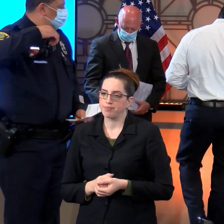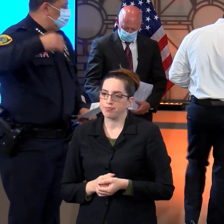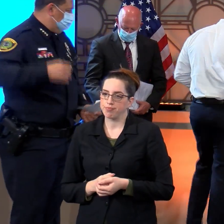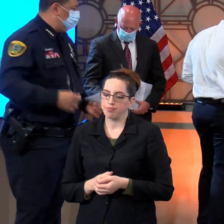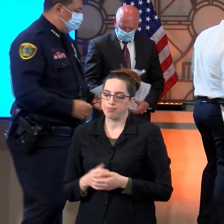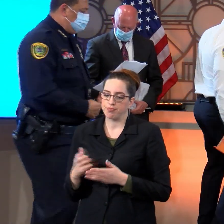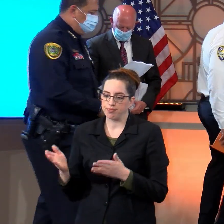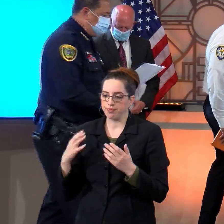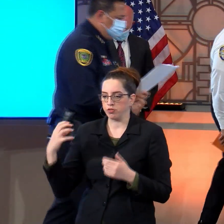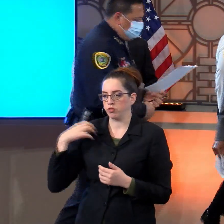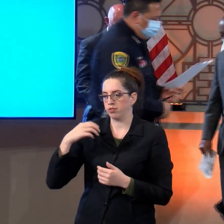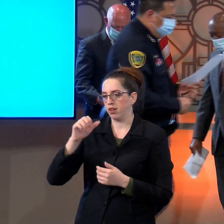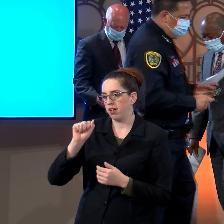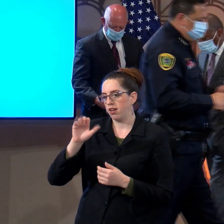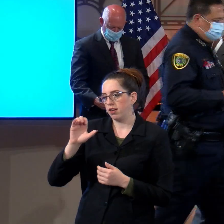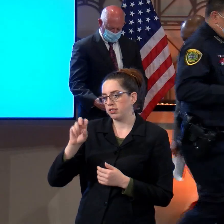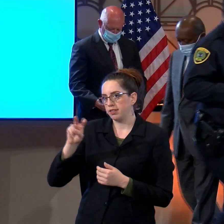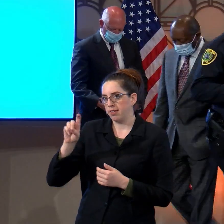Chief Osveda.